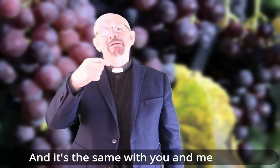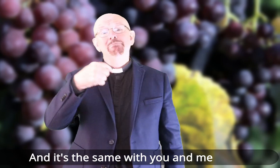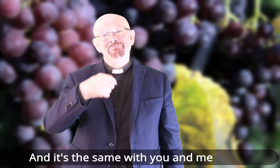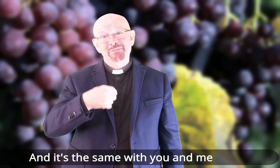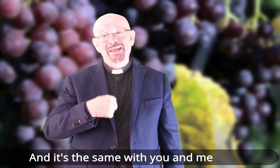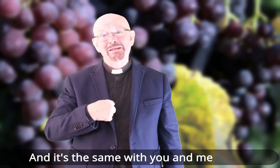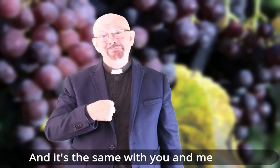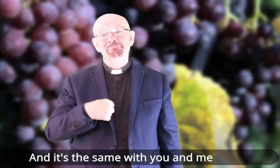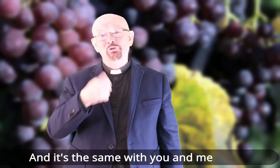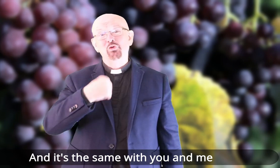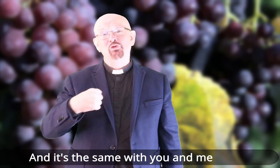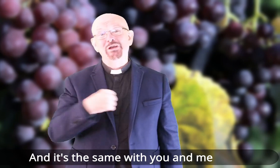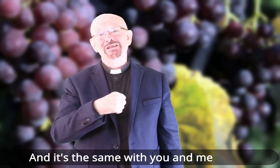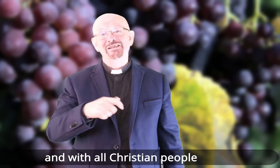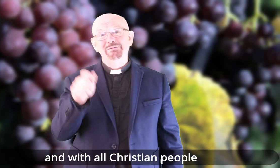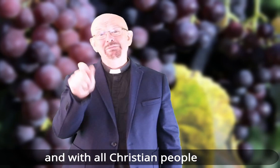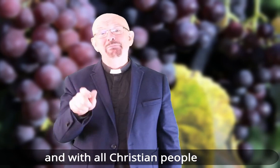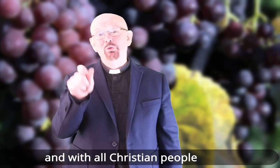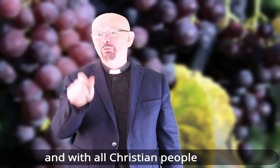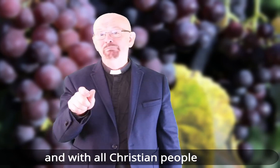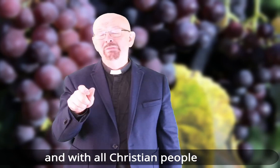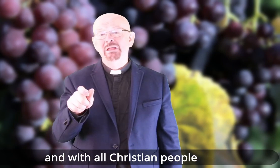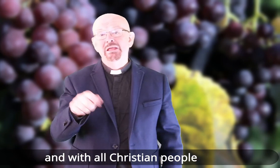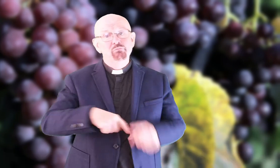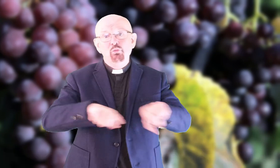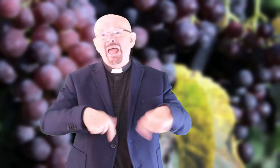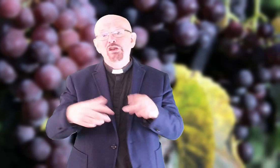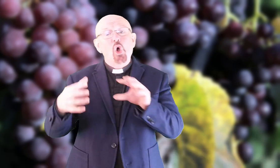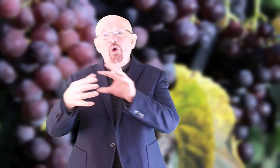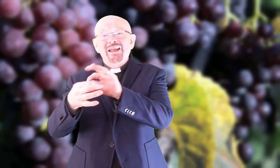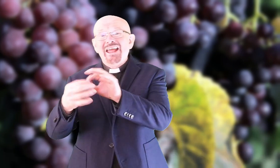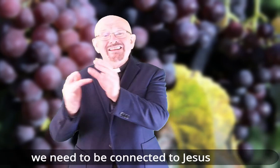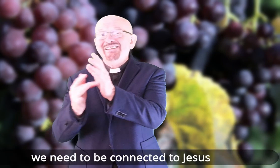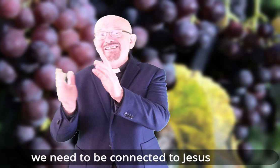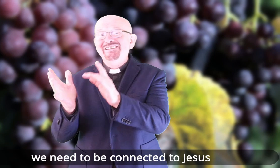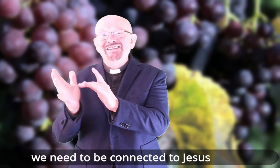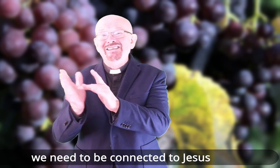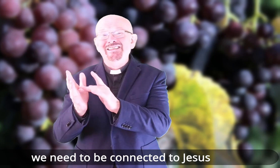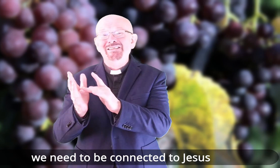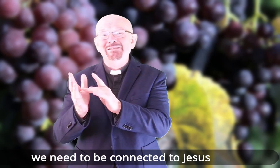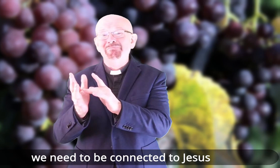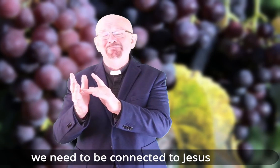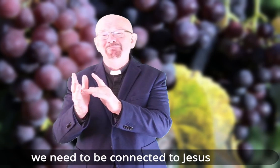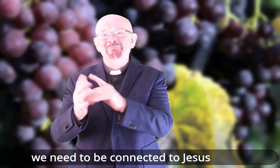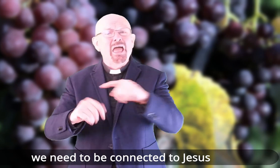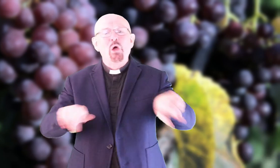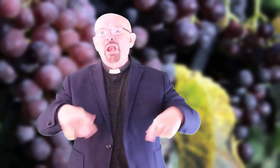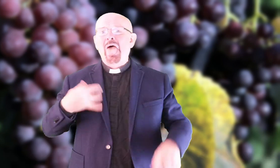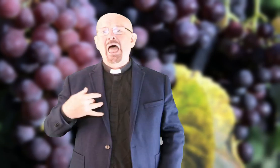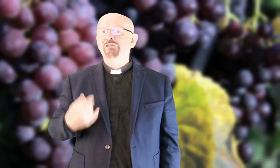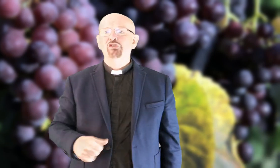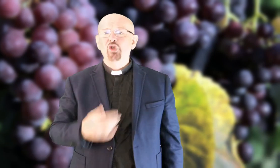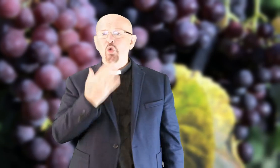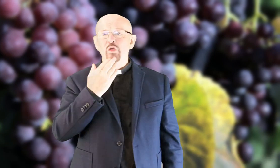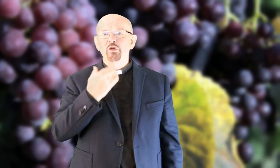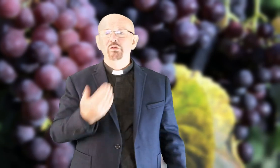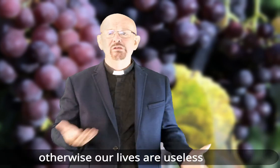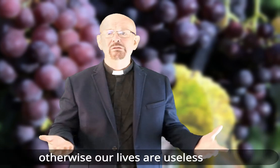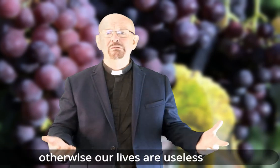and me. And with all Christian people, we need to be connected to Jesus. Otherwise,